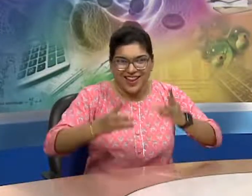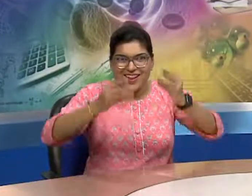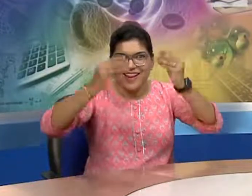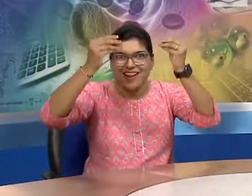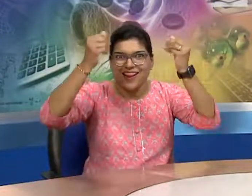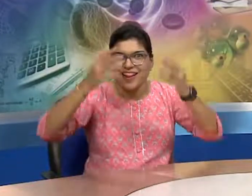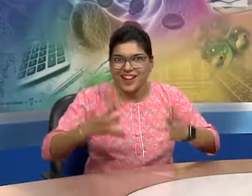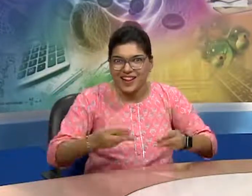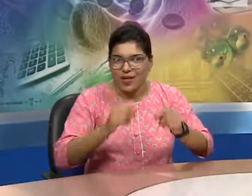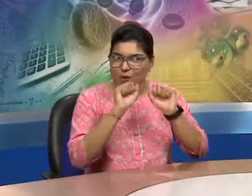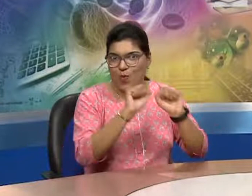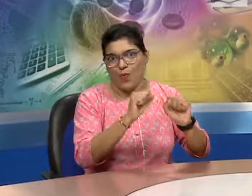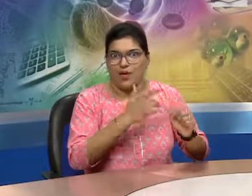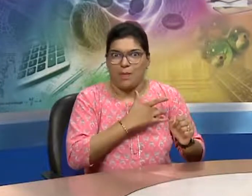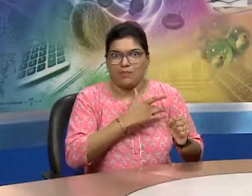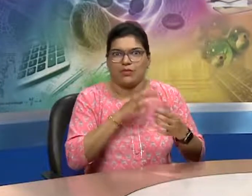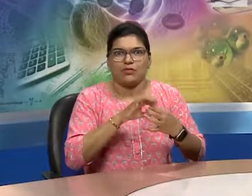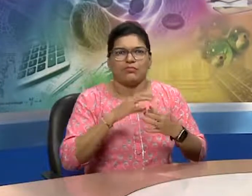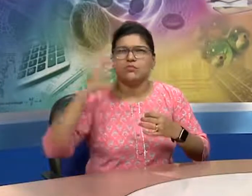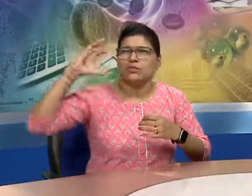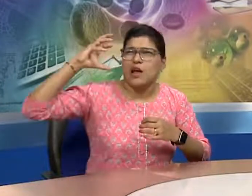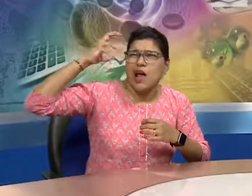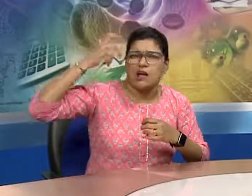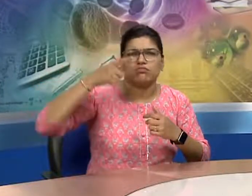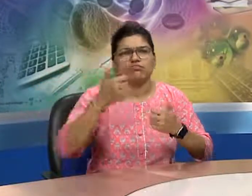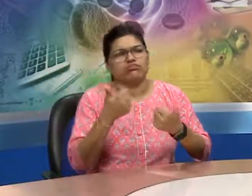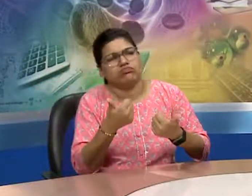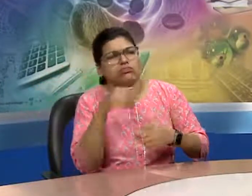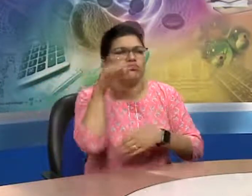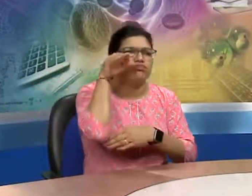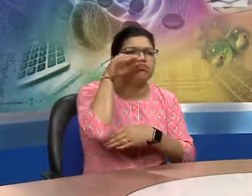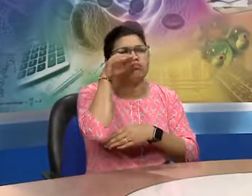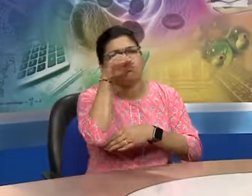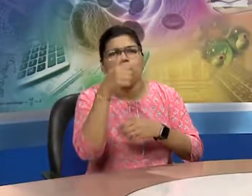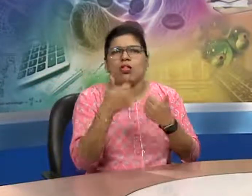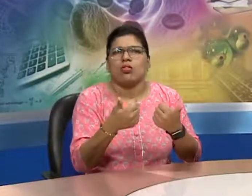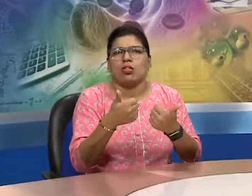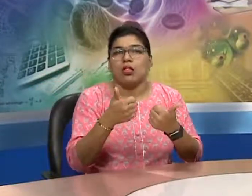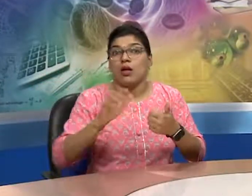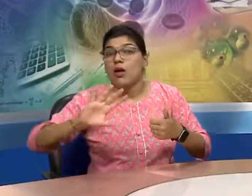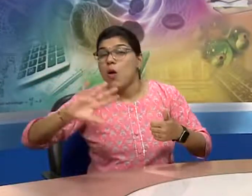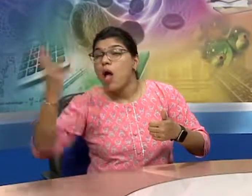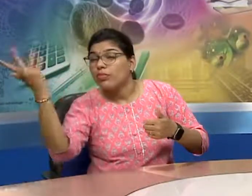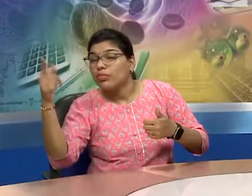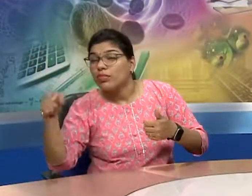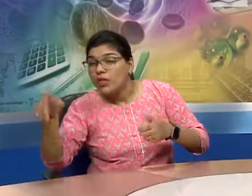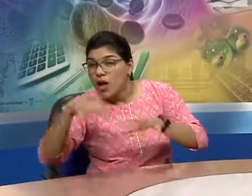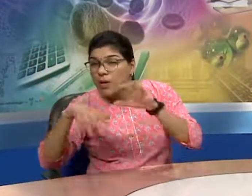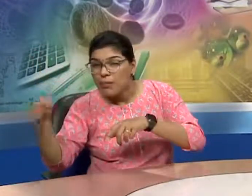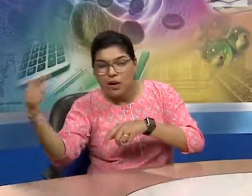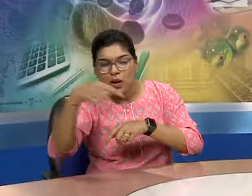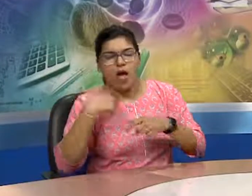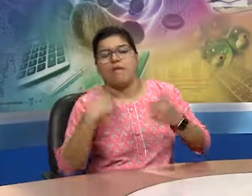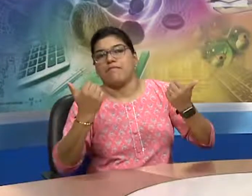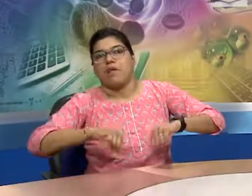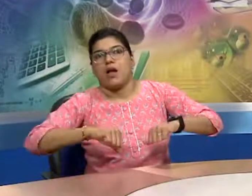of walking in sand. Whether the sun is hot